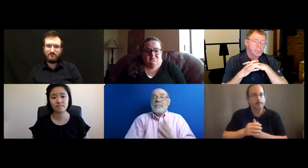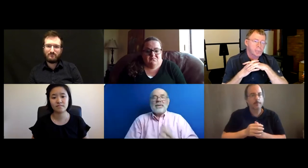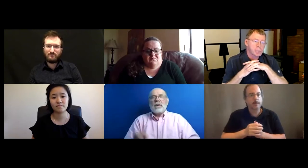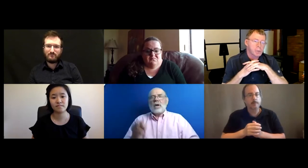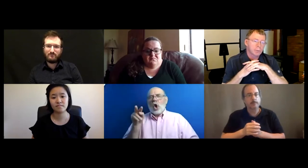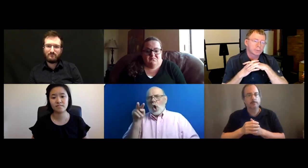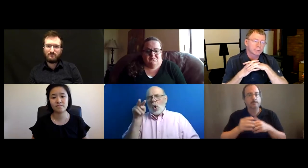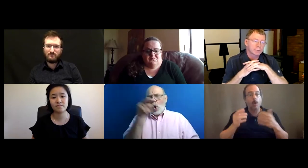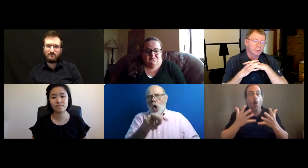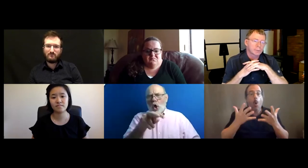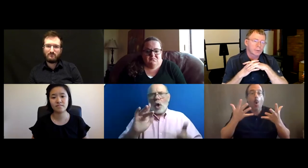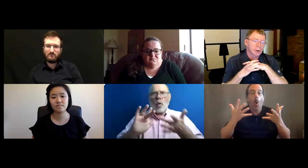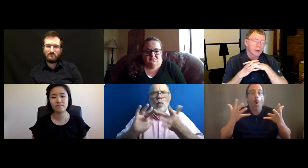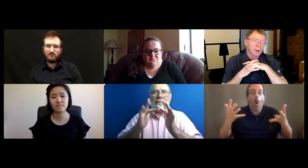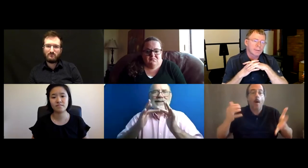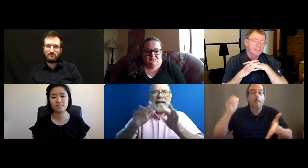with the youth.